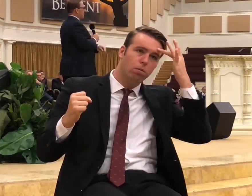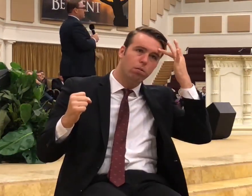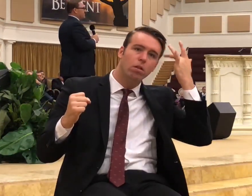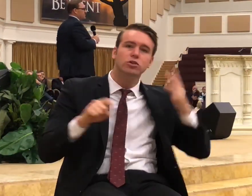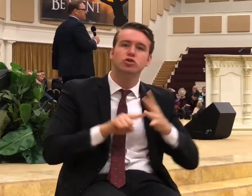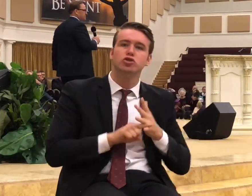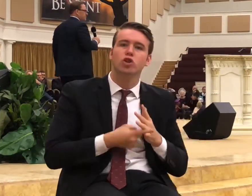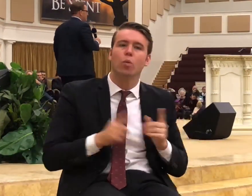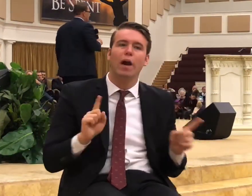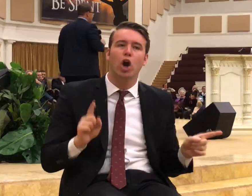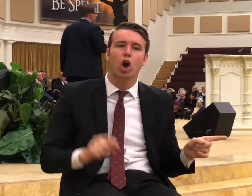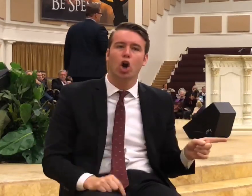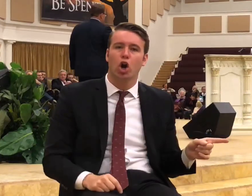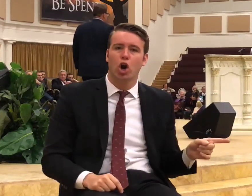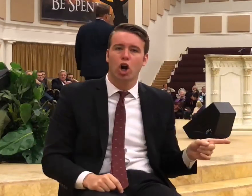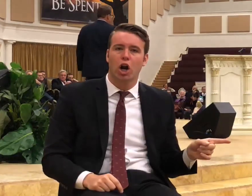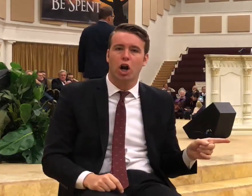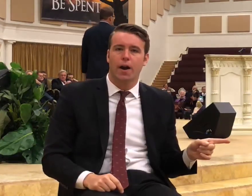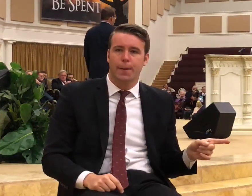where it starts.